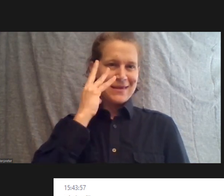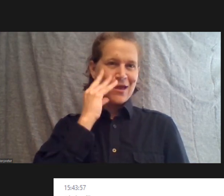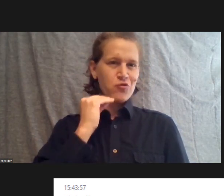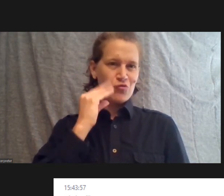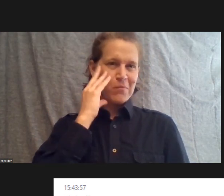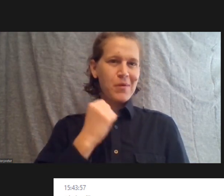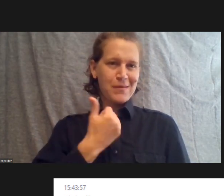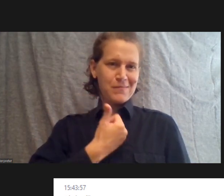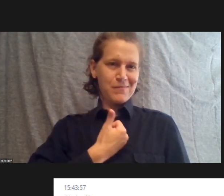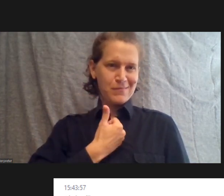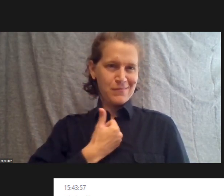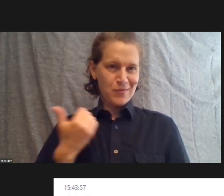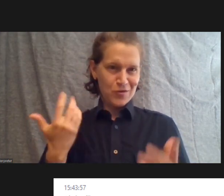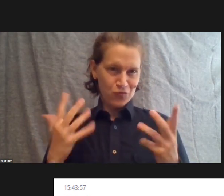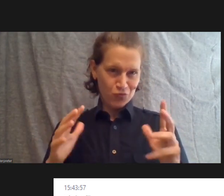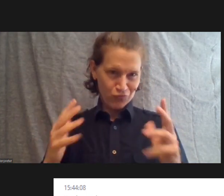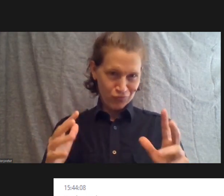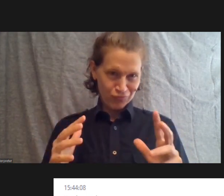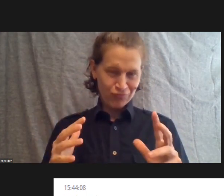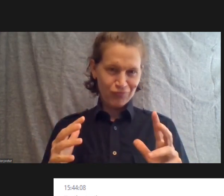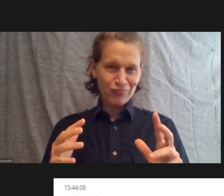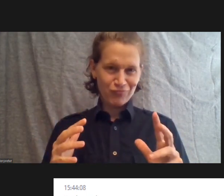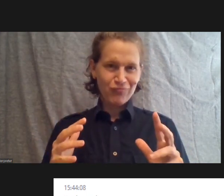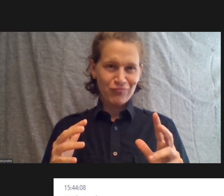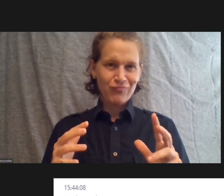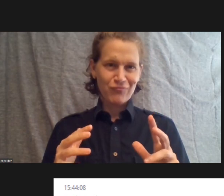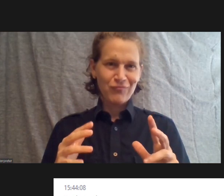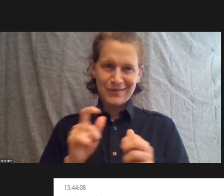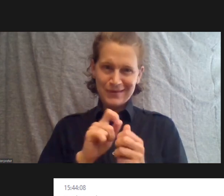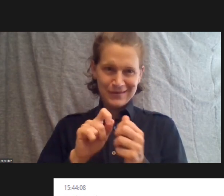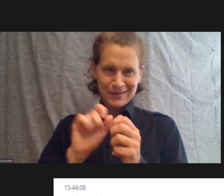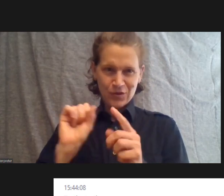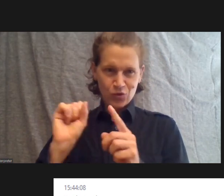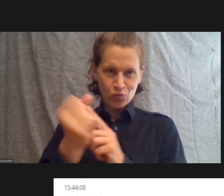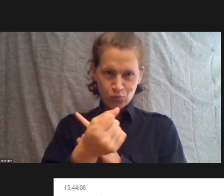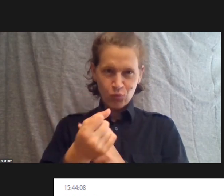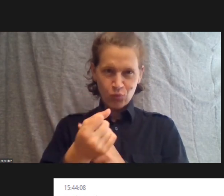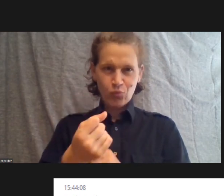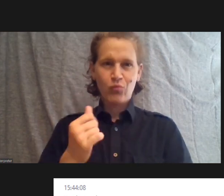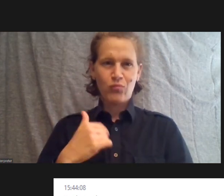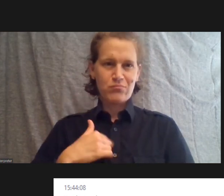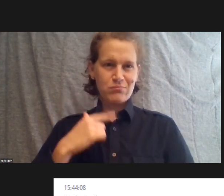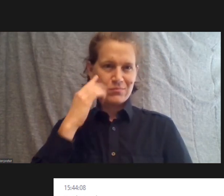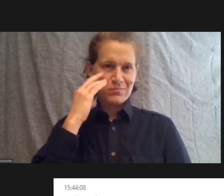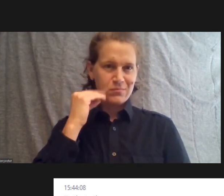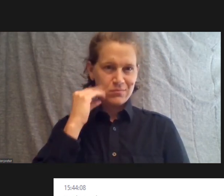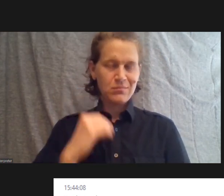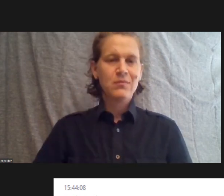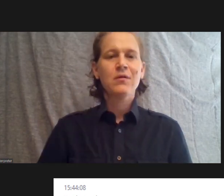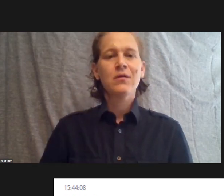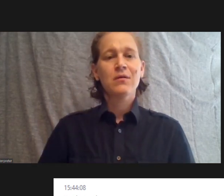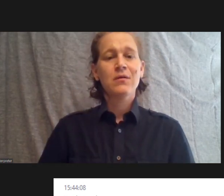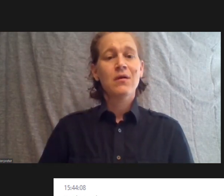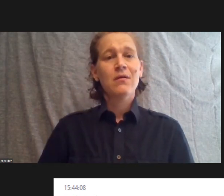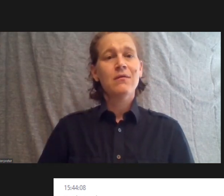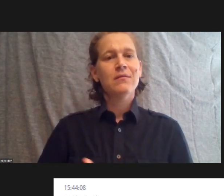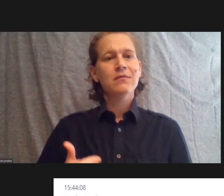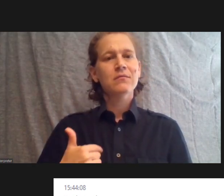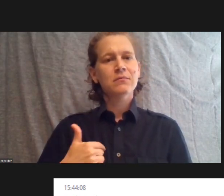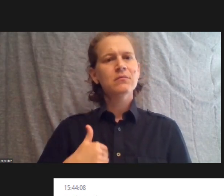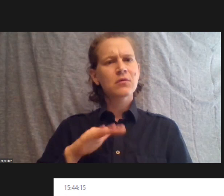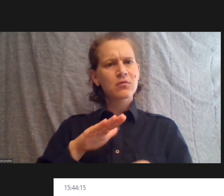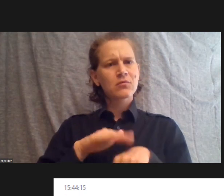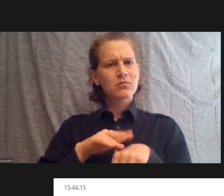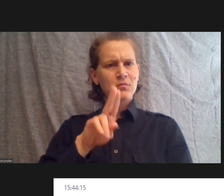first-hand experience of this situation. I was on a